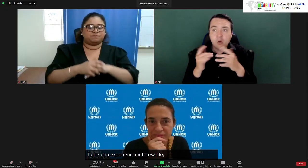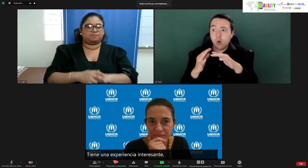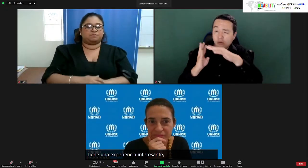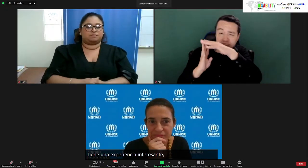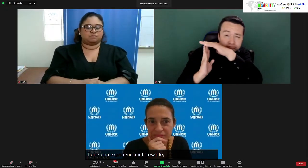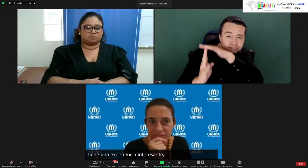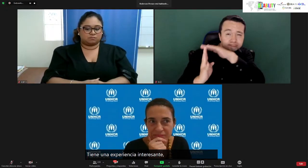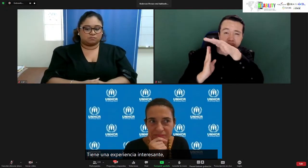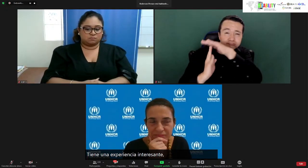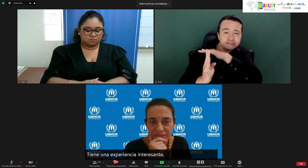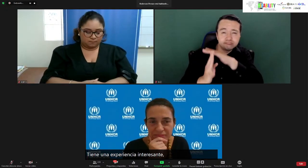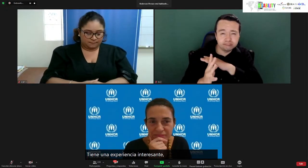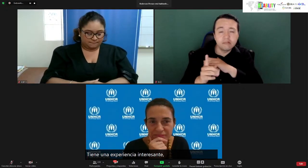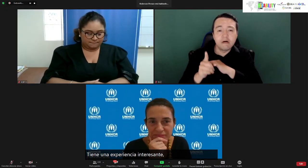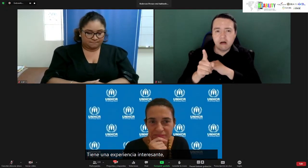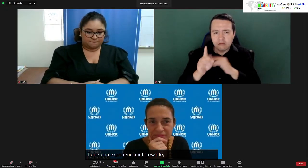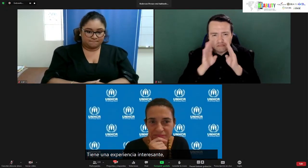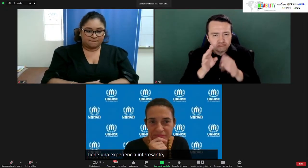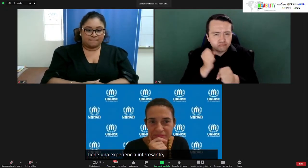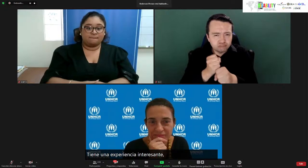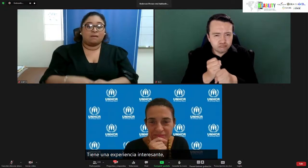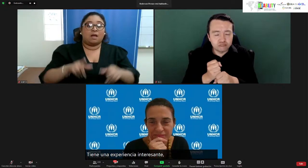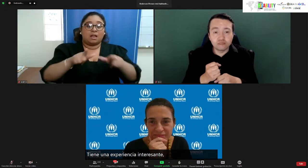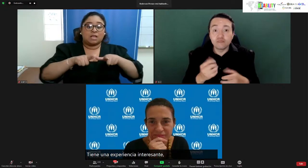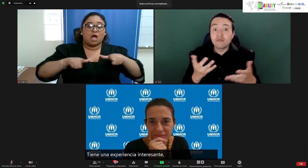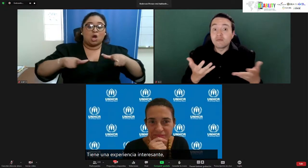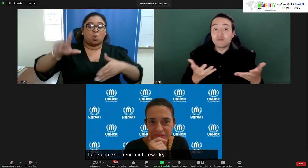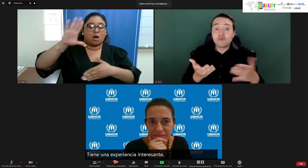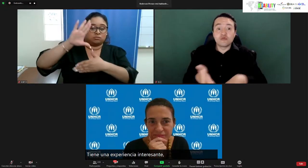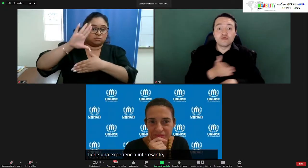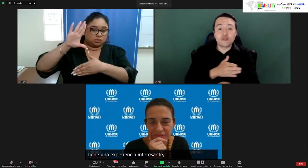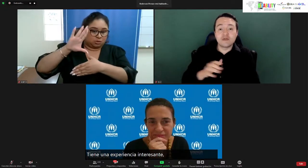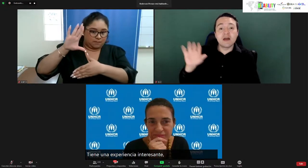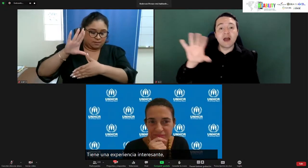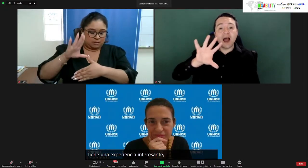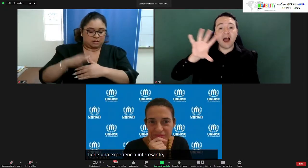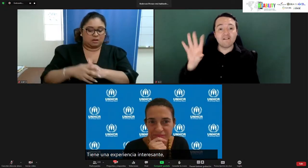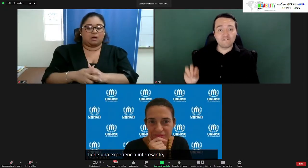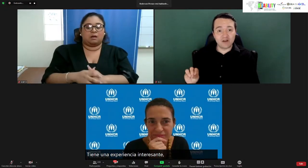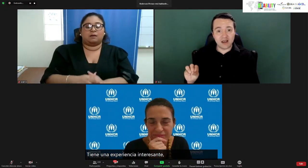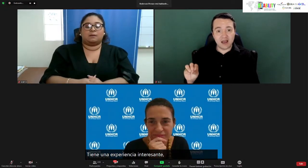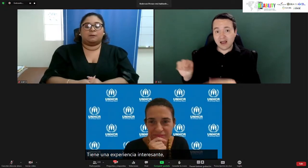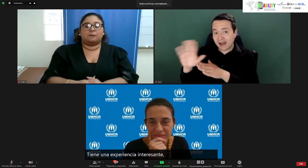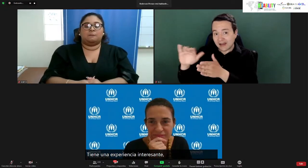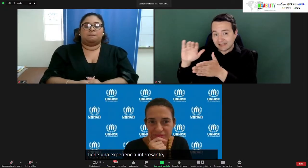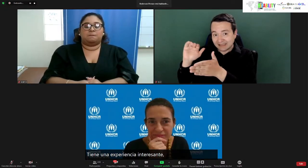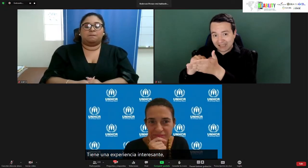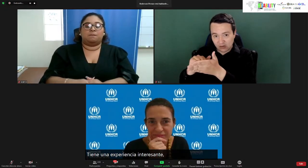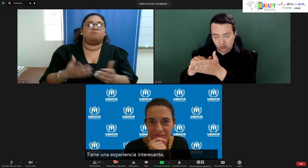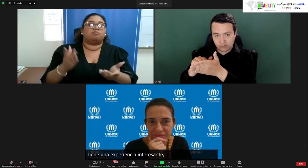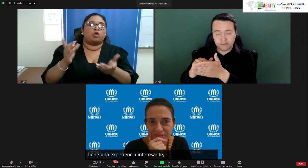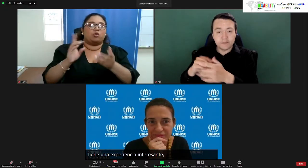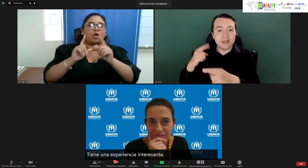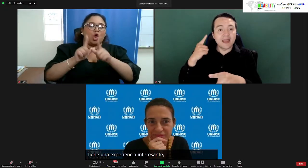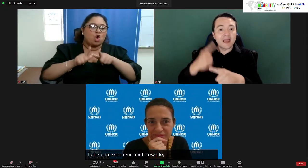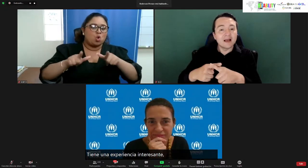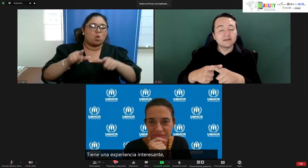areas or with human mobility and the central american republic in the former